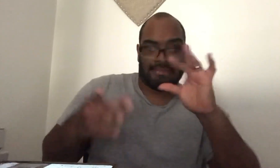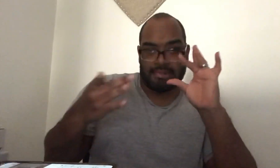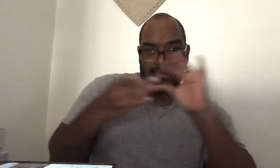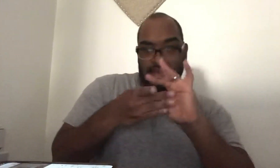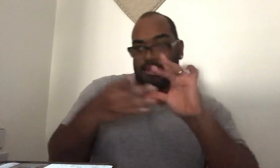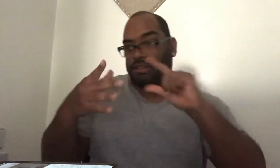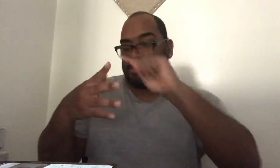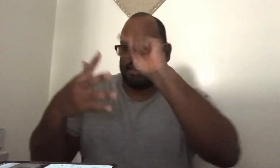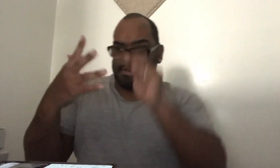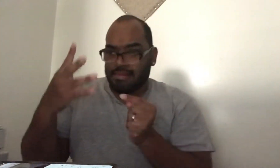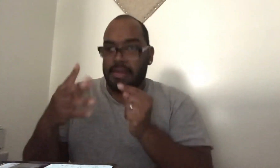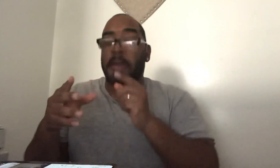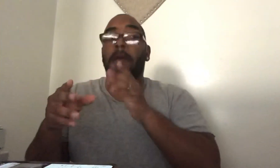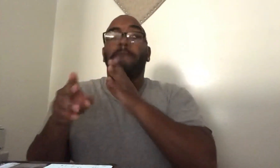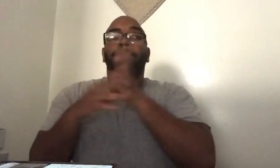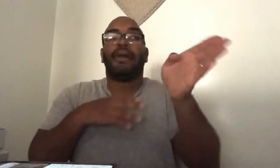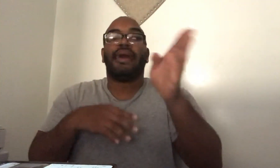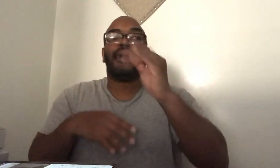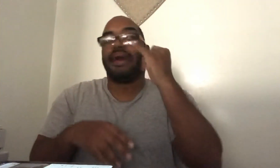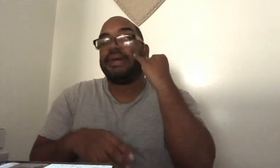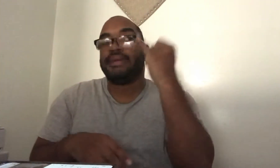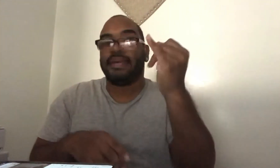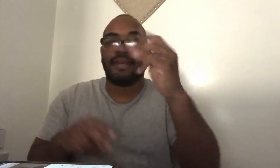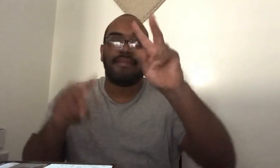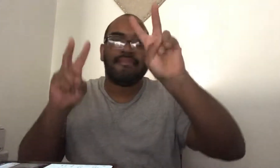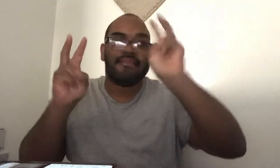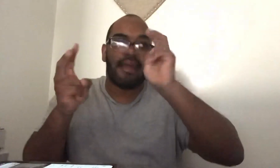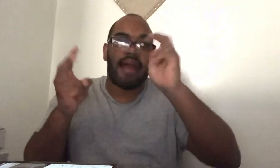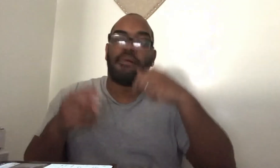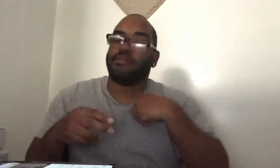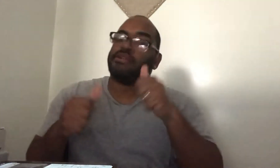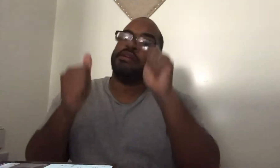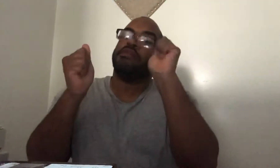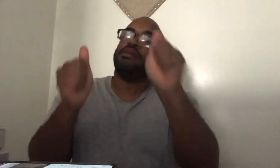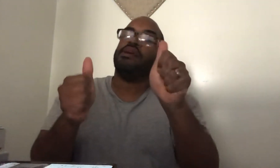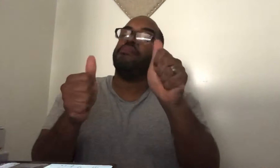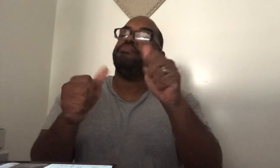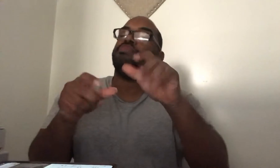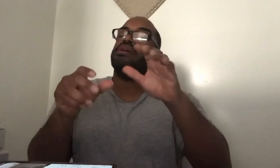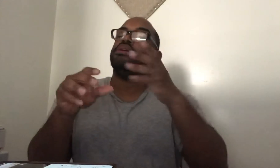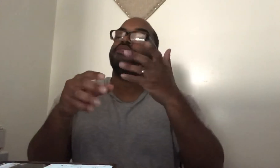the topic of your paper. I'm going to put up a screen share.